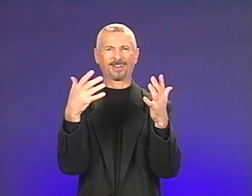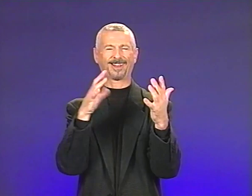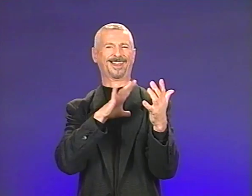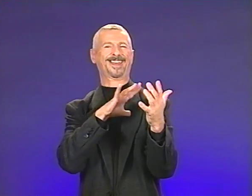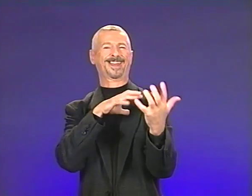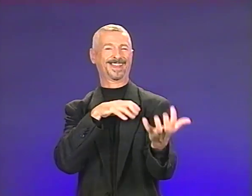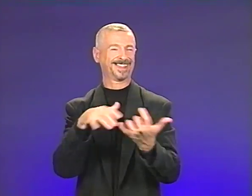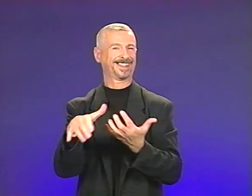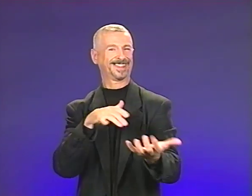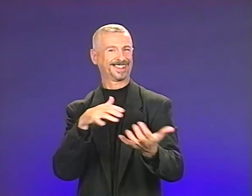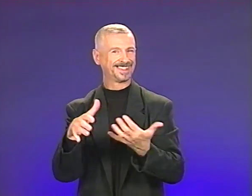funny visually.